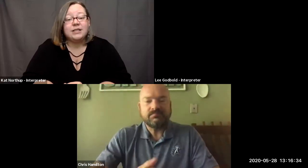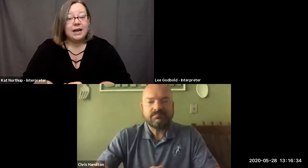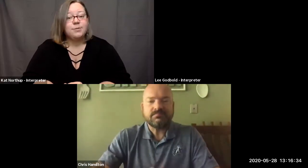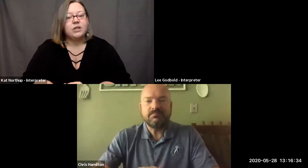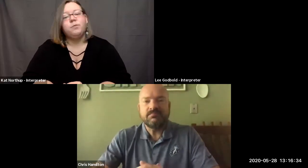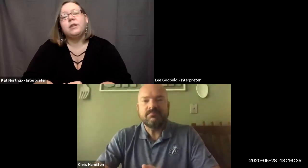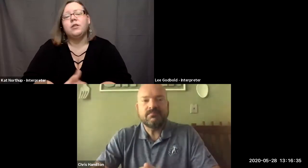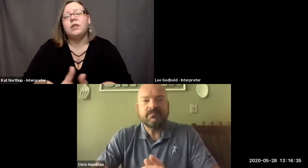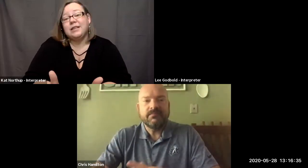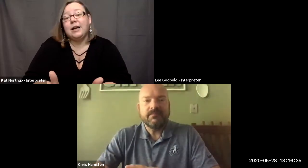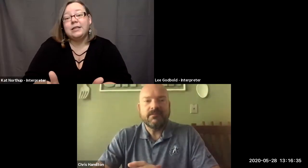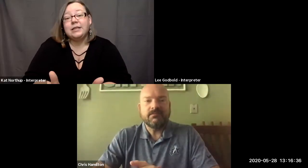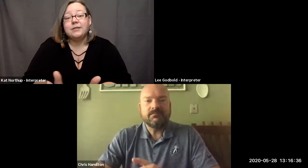as much, but that's an idea.